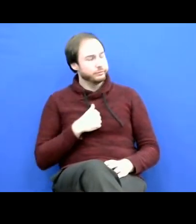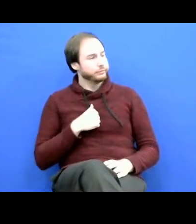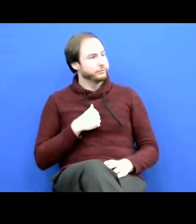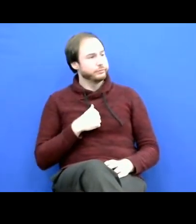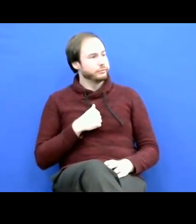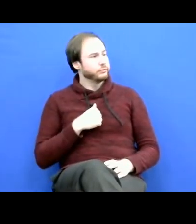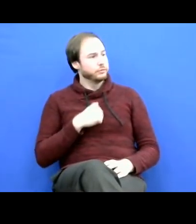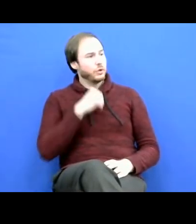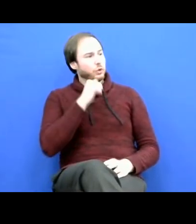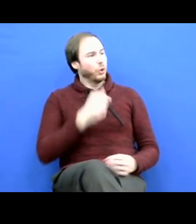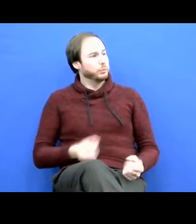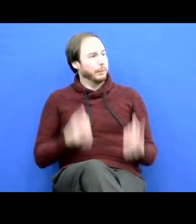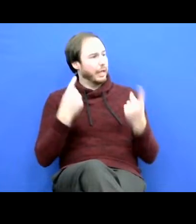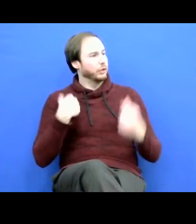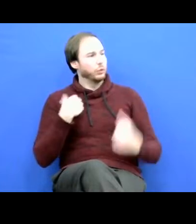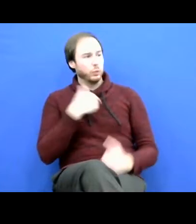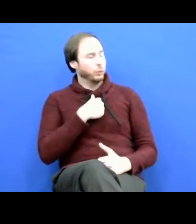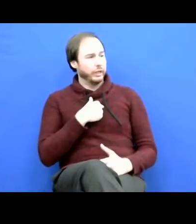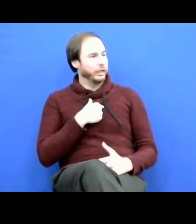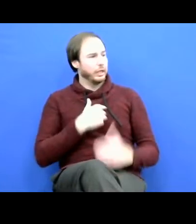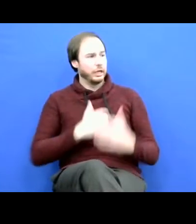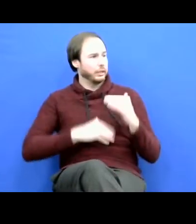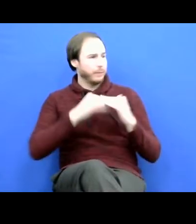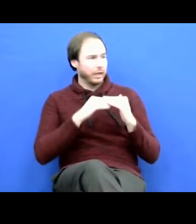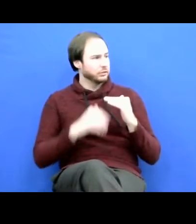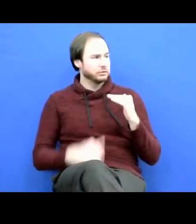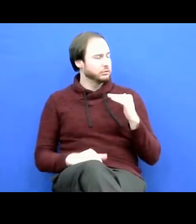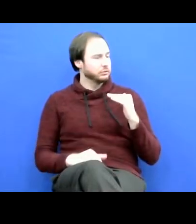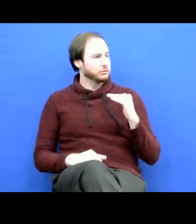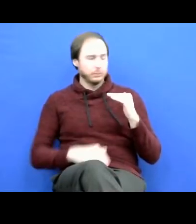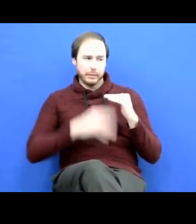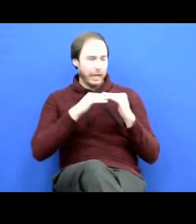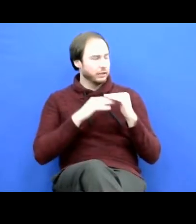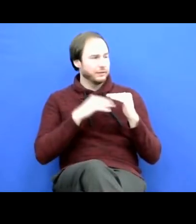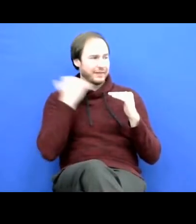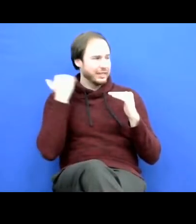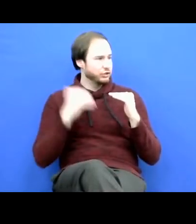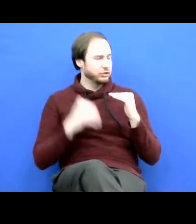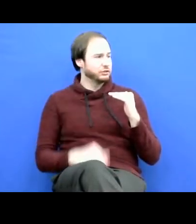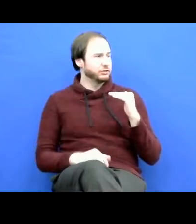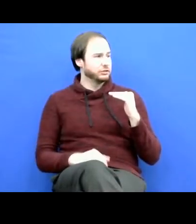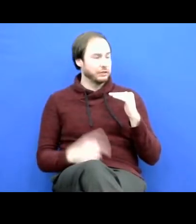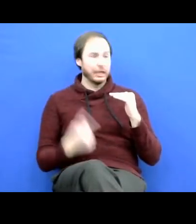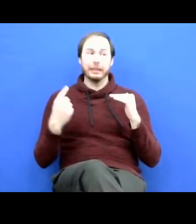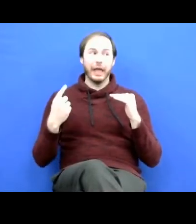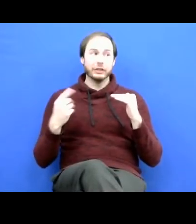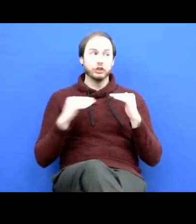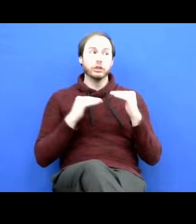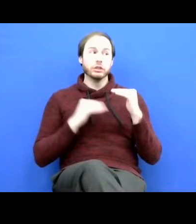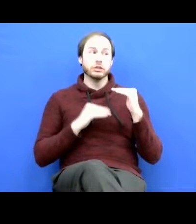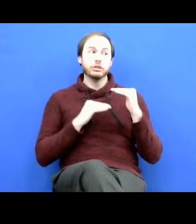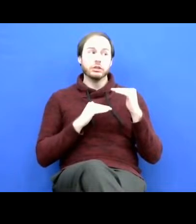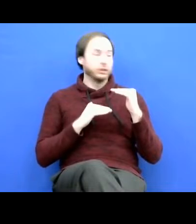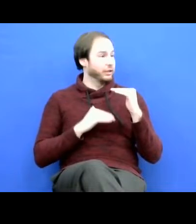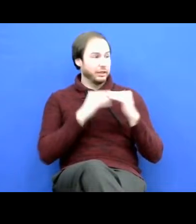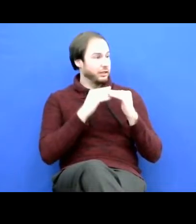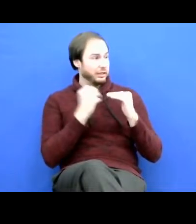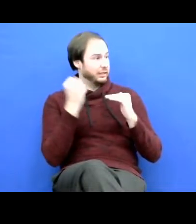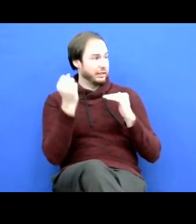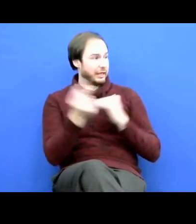room. Don't go spending stuff you don't have this coming year. You got no room. We had some room last year. We don't have room this year going